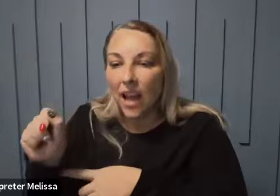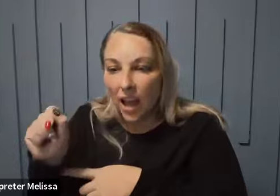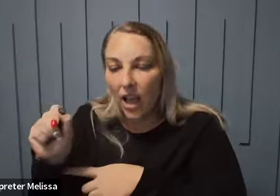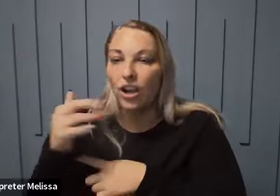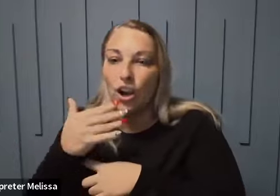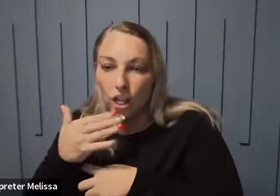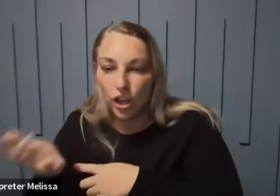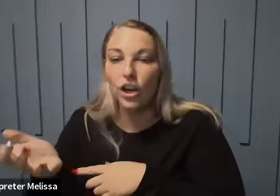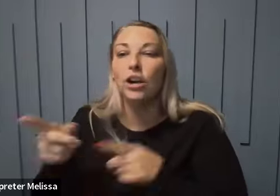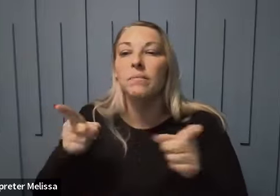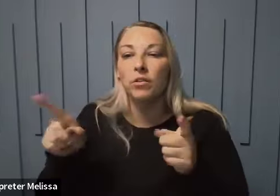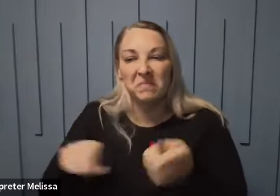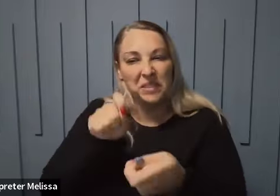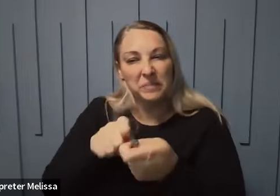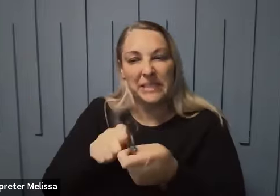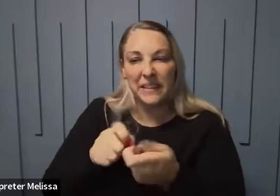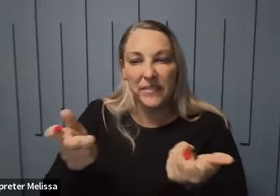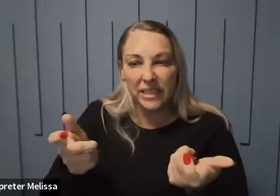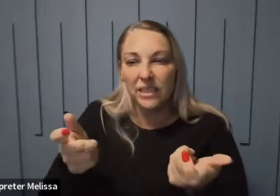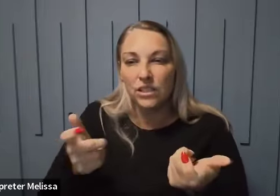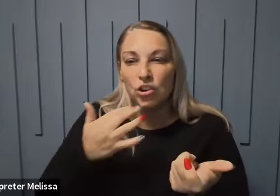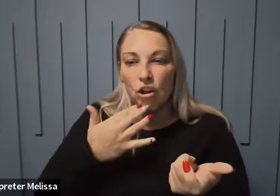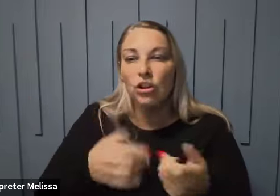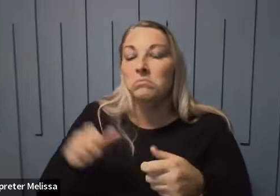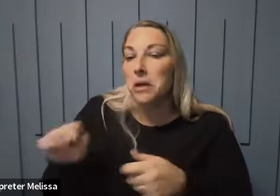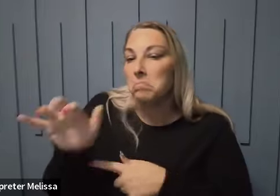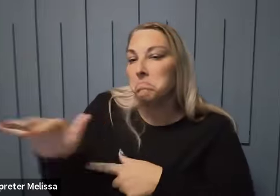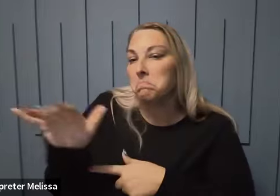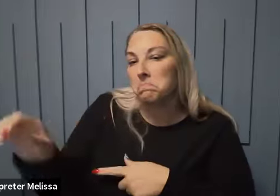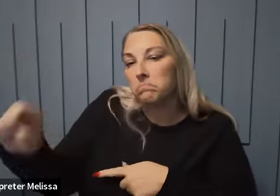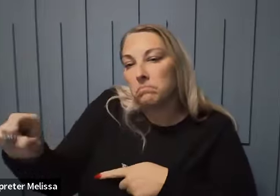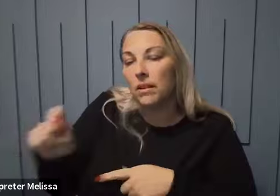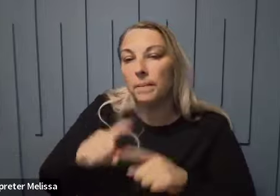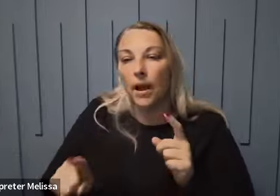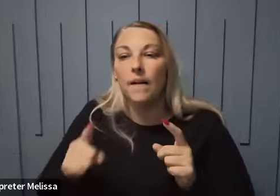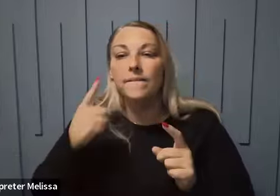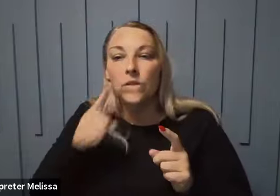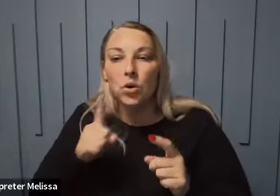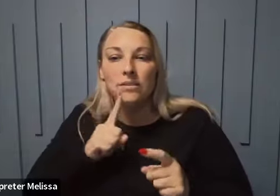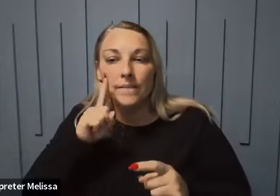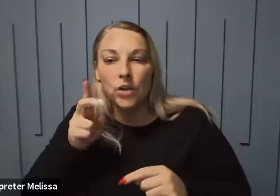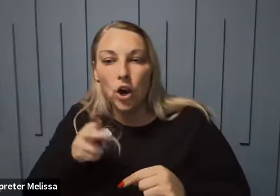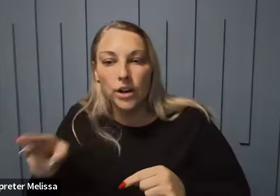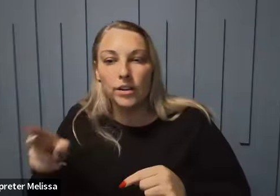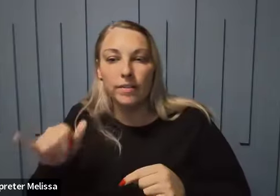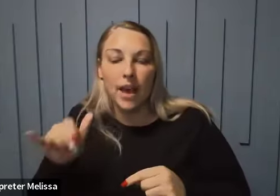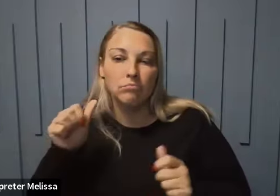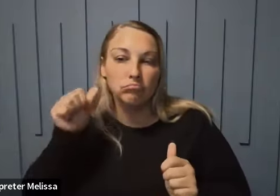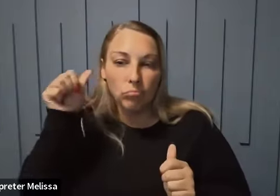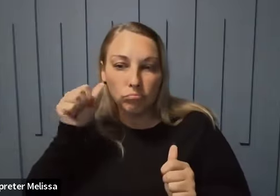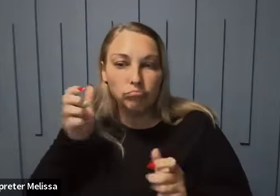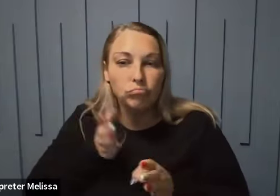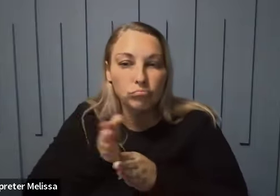if we're using American Sign Language. We can use spoken English when we're working with deaf and hard of hearing kids who are on an auditory oral